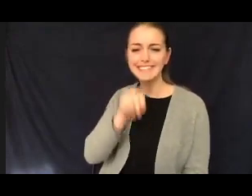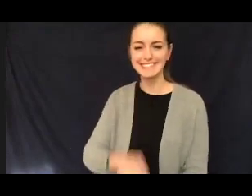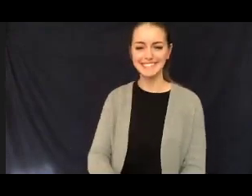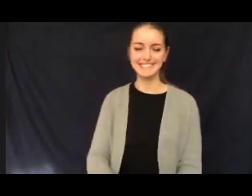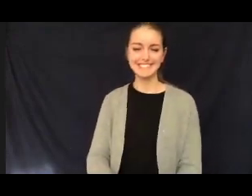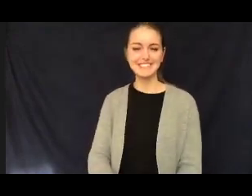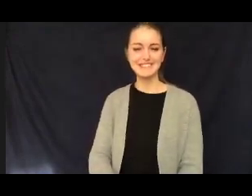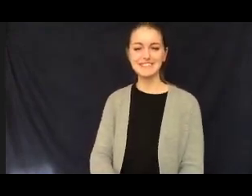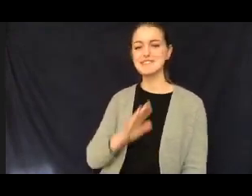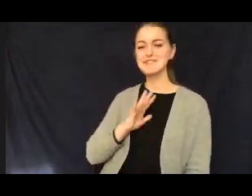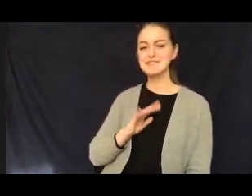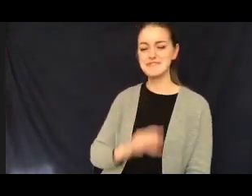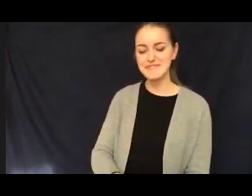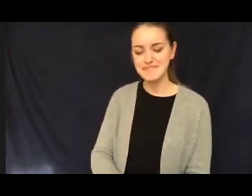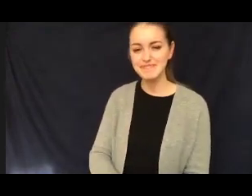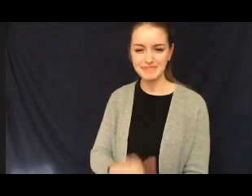into, but